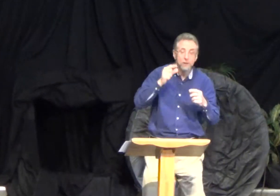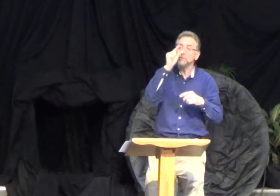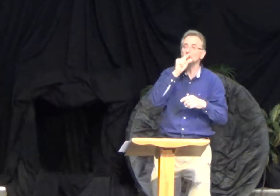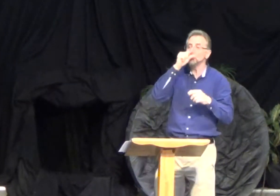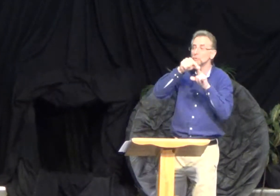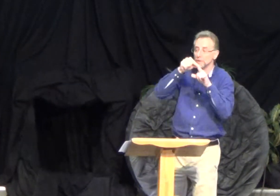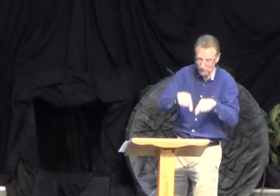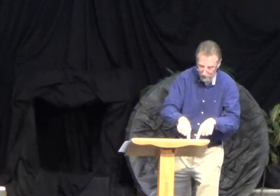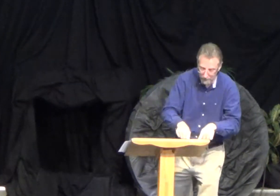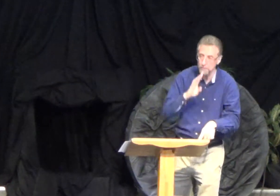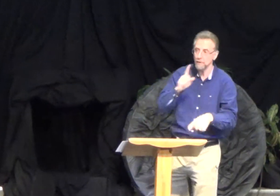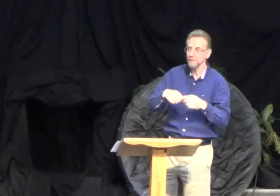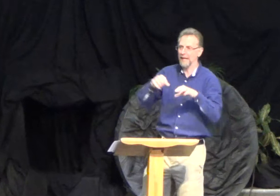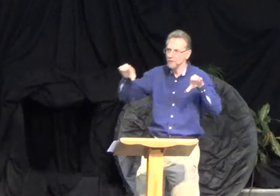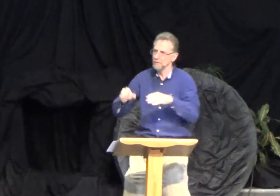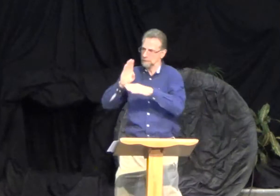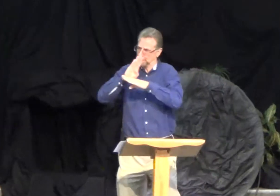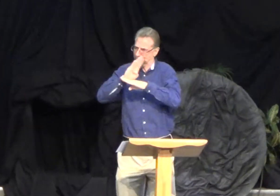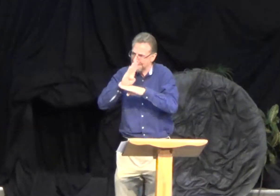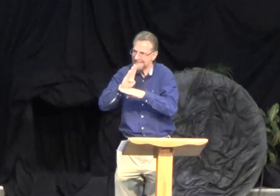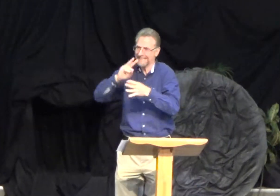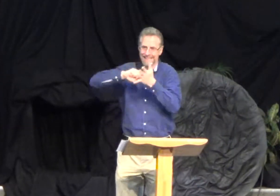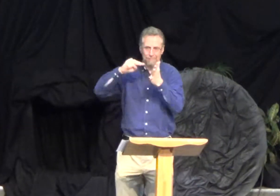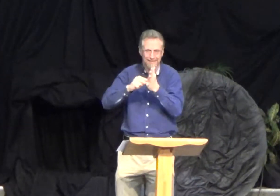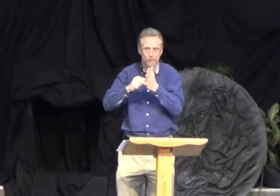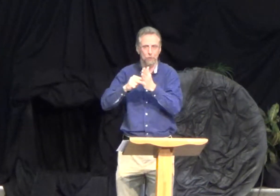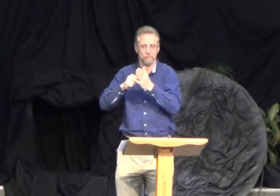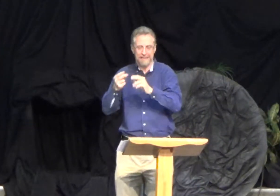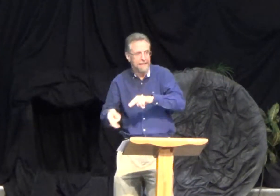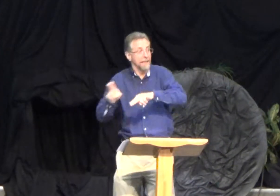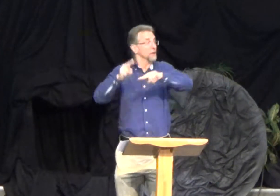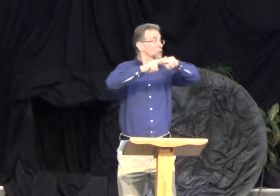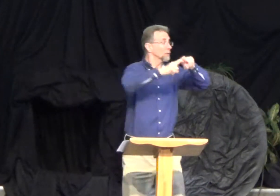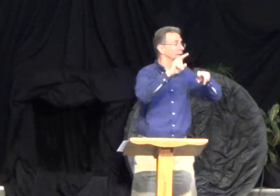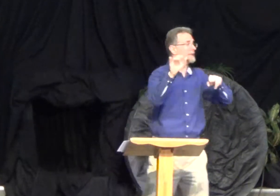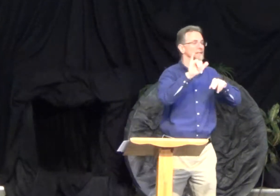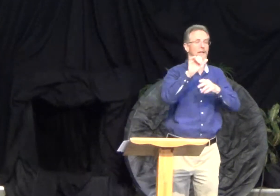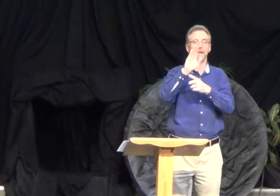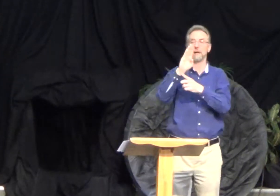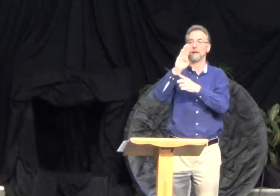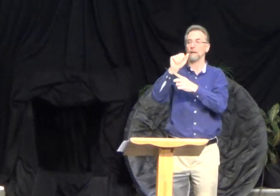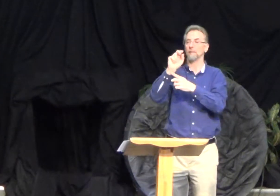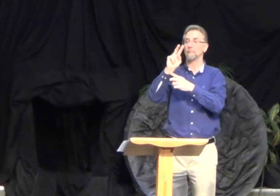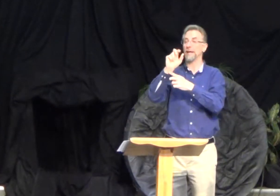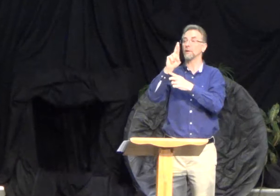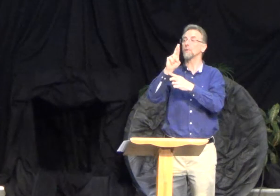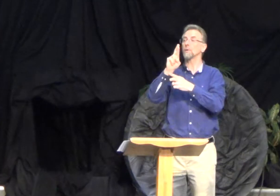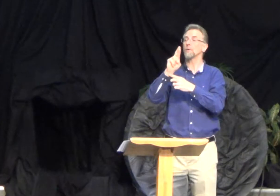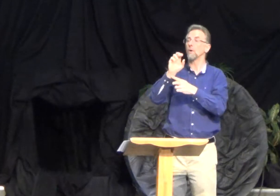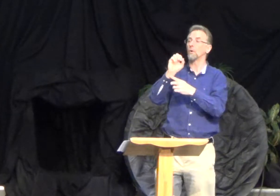What kind of business? We see here in the Greek, where we're saying that this meaning of doing business, of increasing.